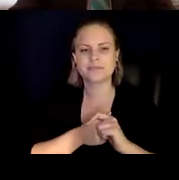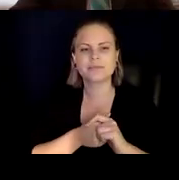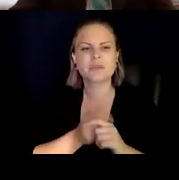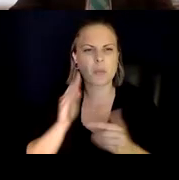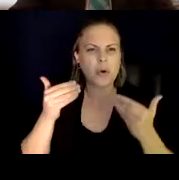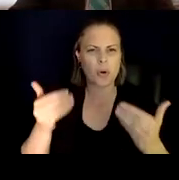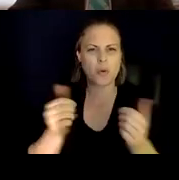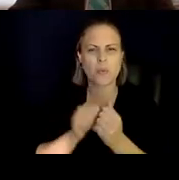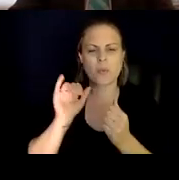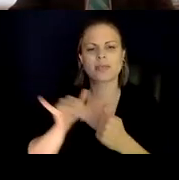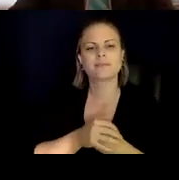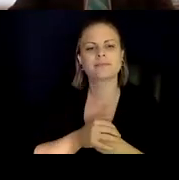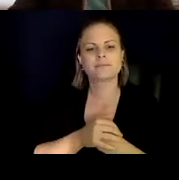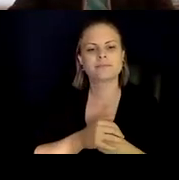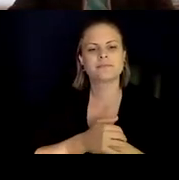that.